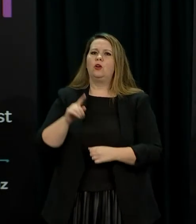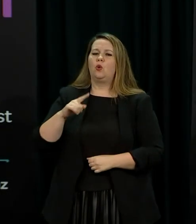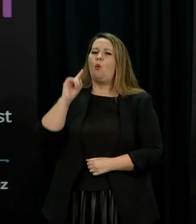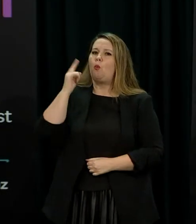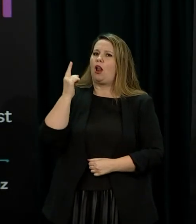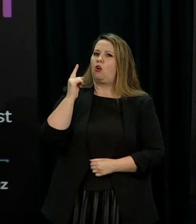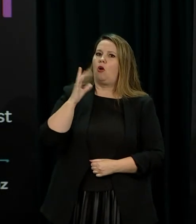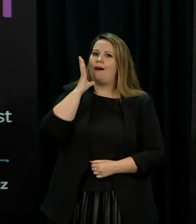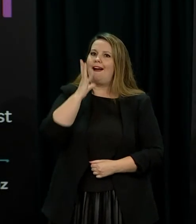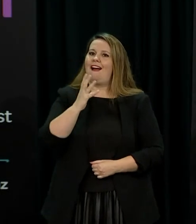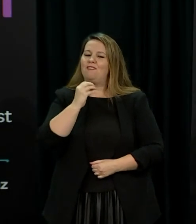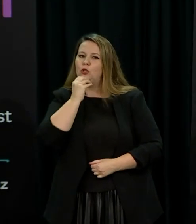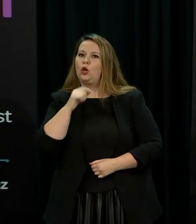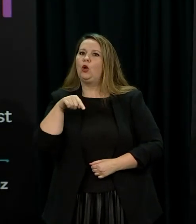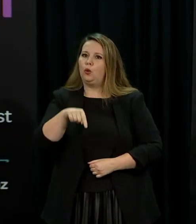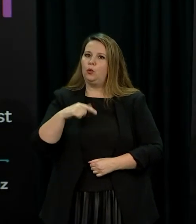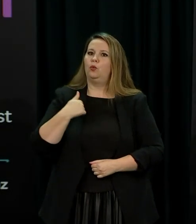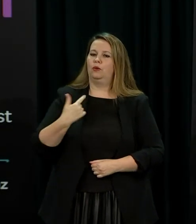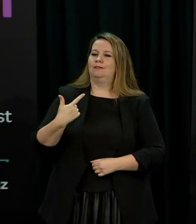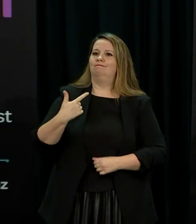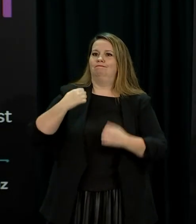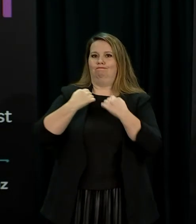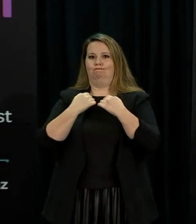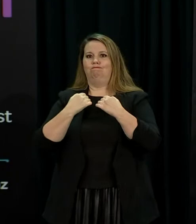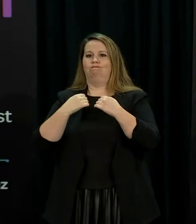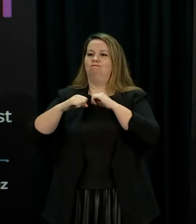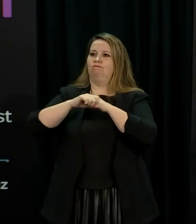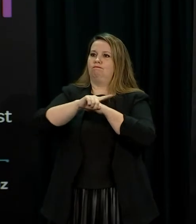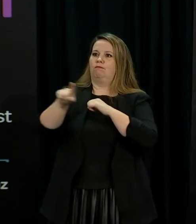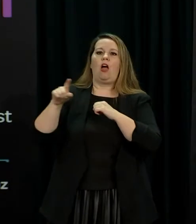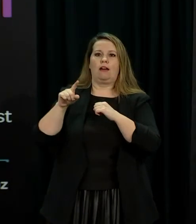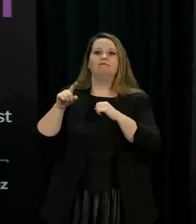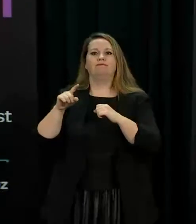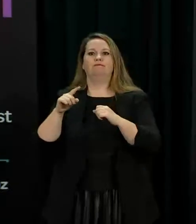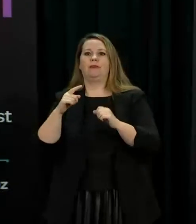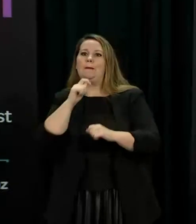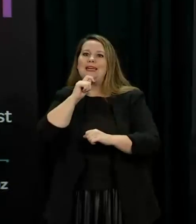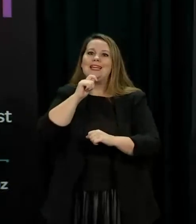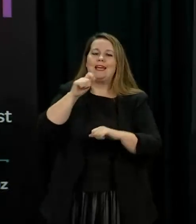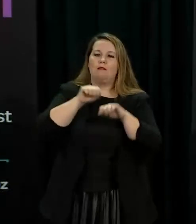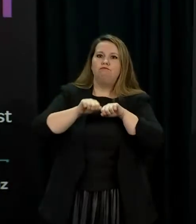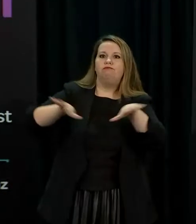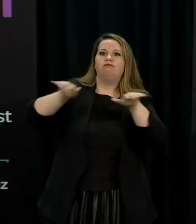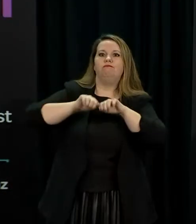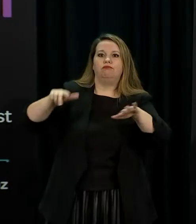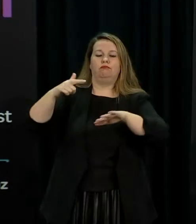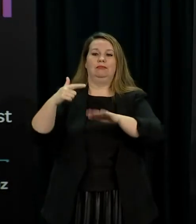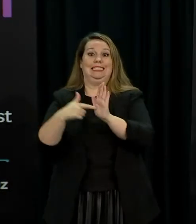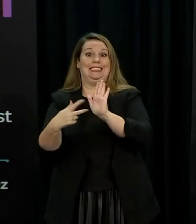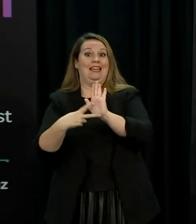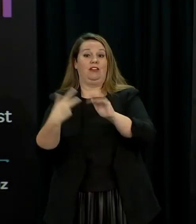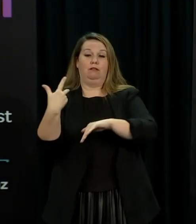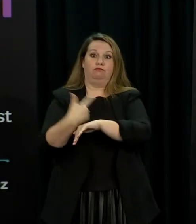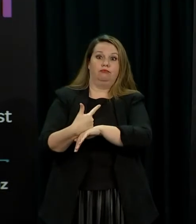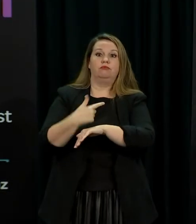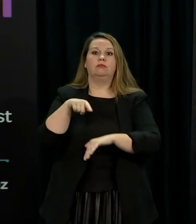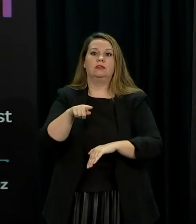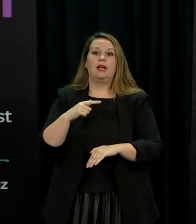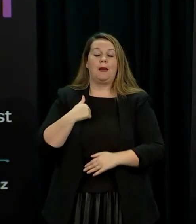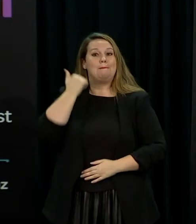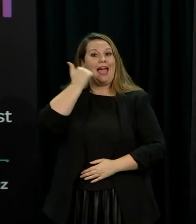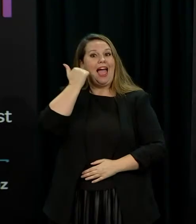you react to being noted as a Te Reo Māori champion? Oh, well, I'd be thrilled if I was. I just feel